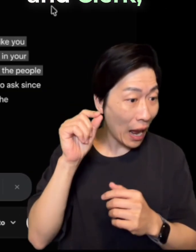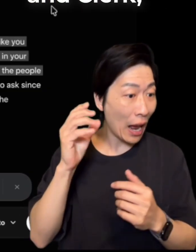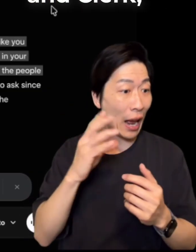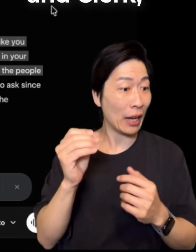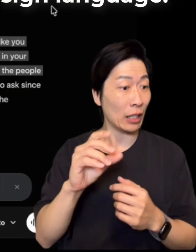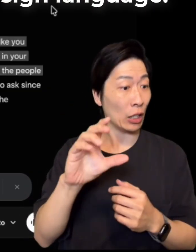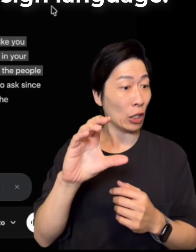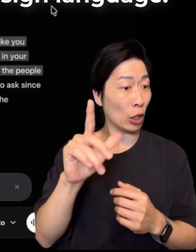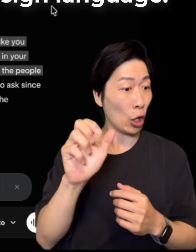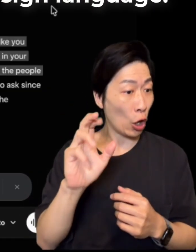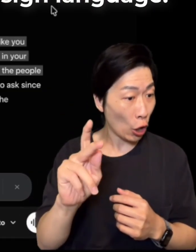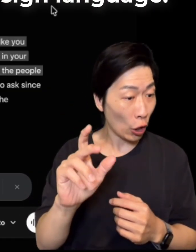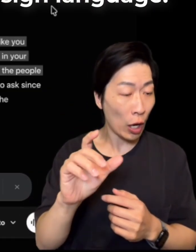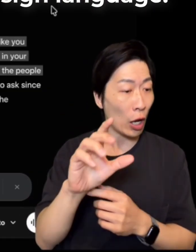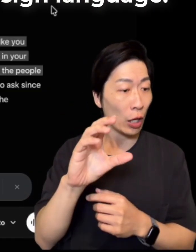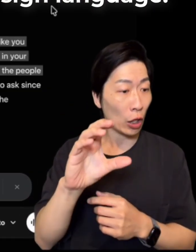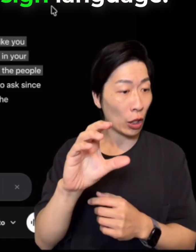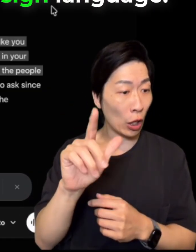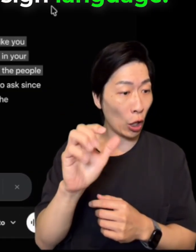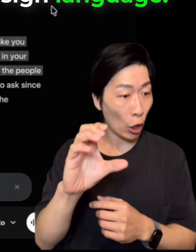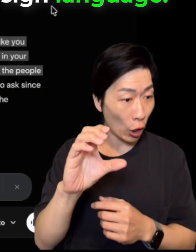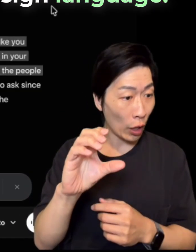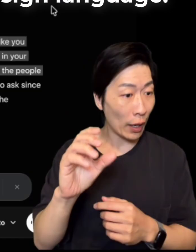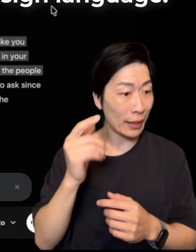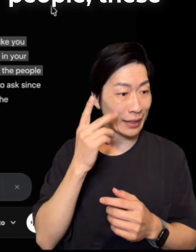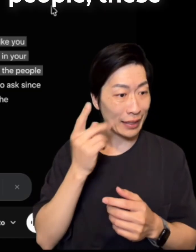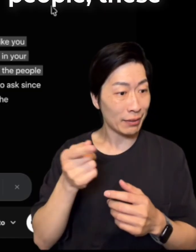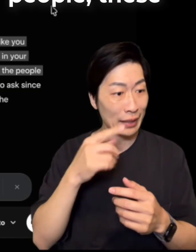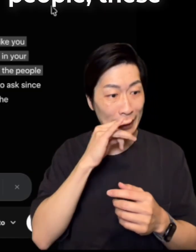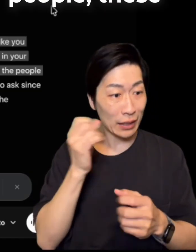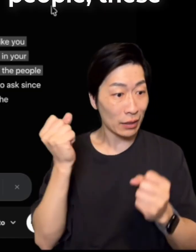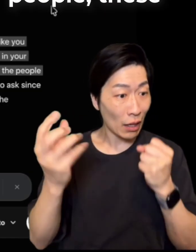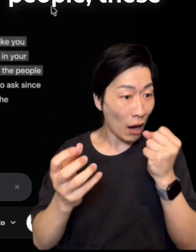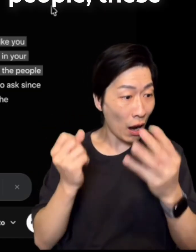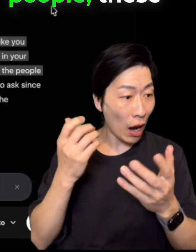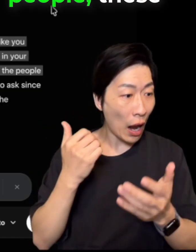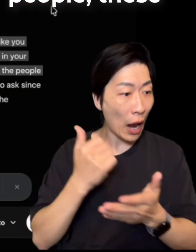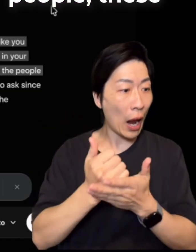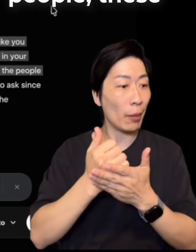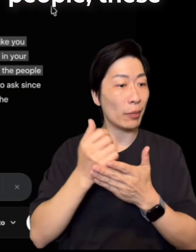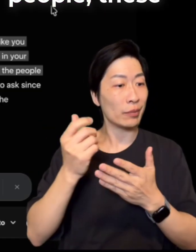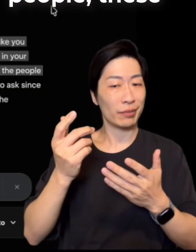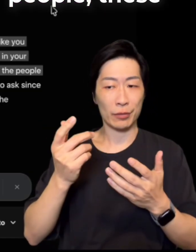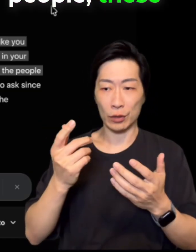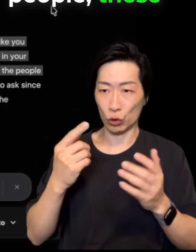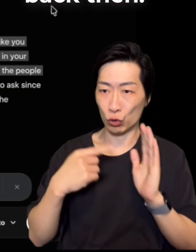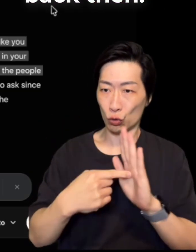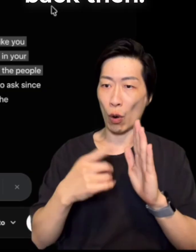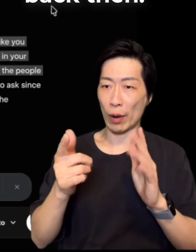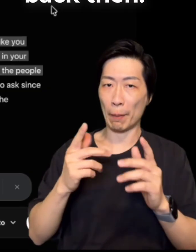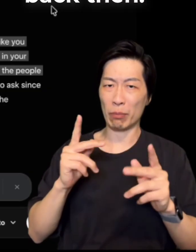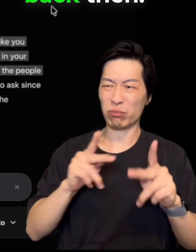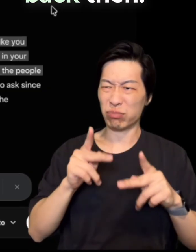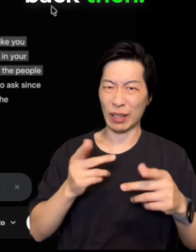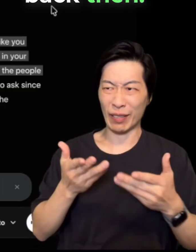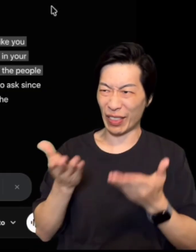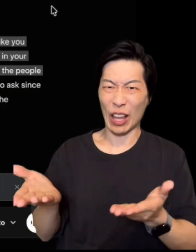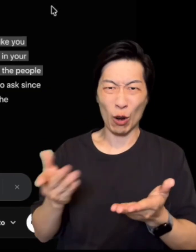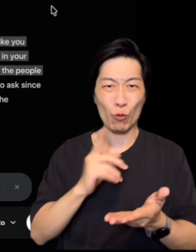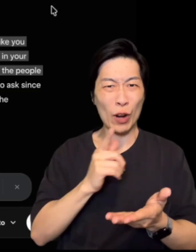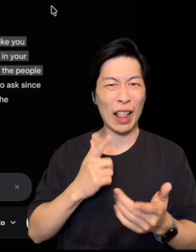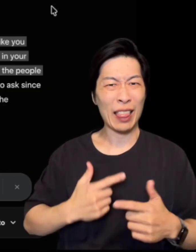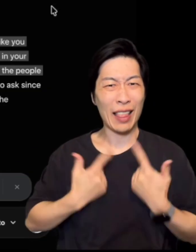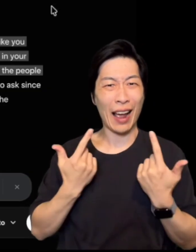Clerk teaching kids sign language, and it shows that these people were alive back then.